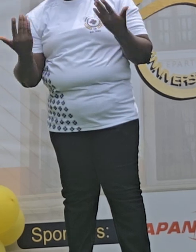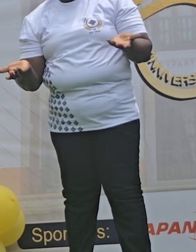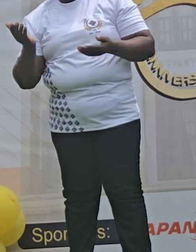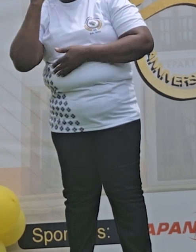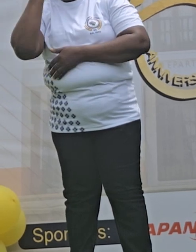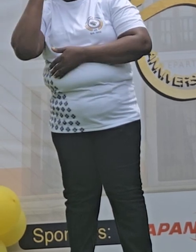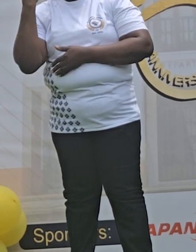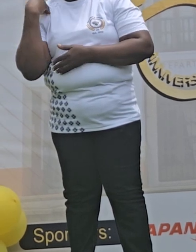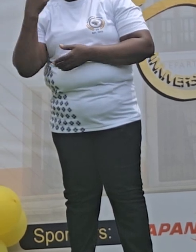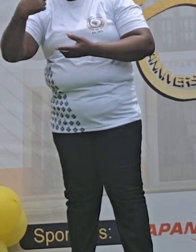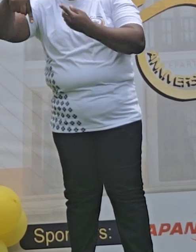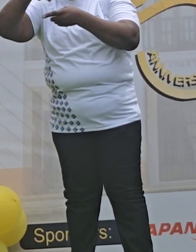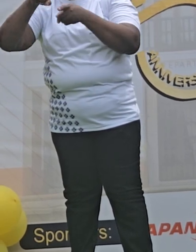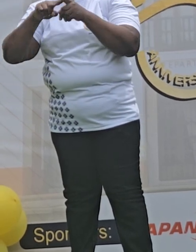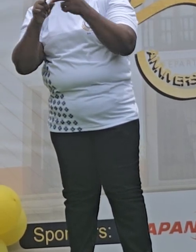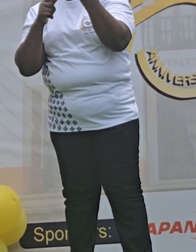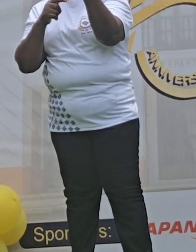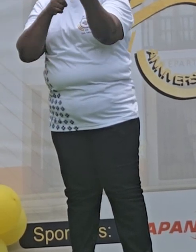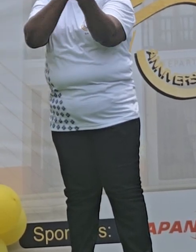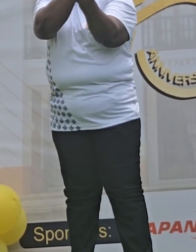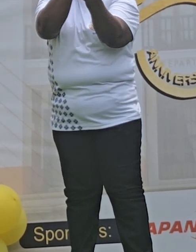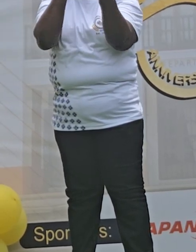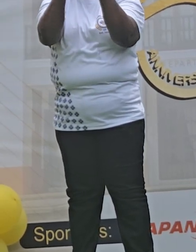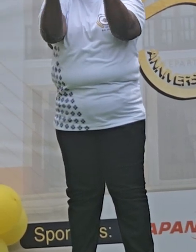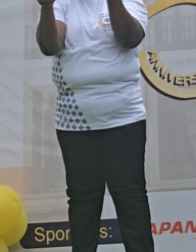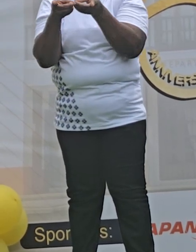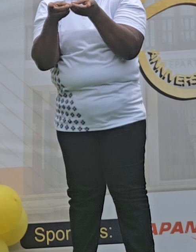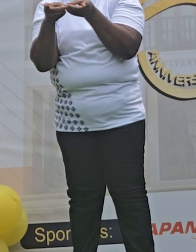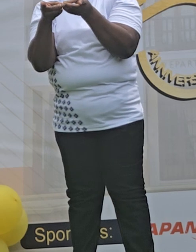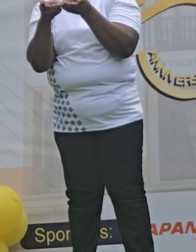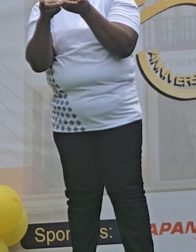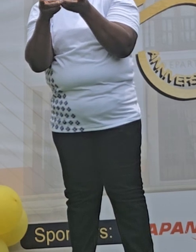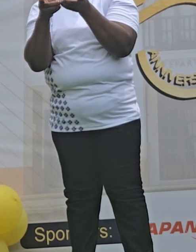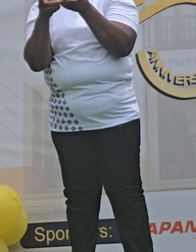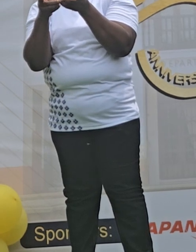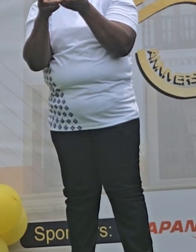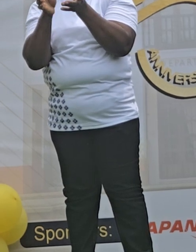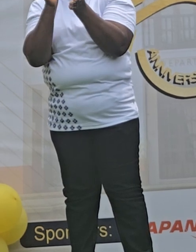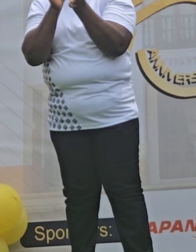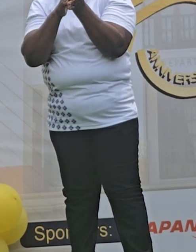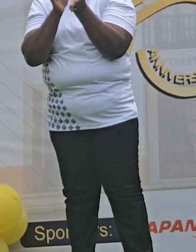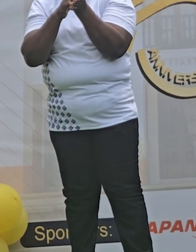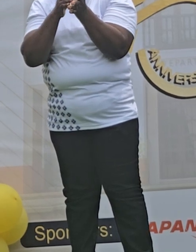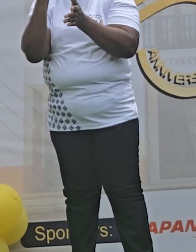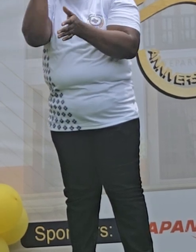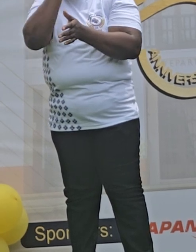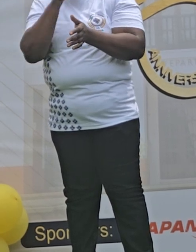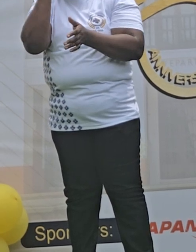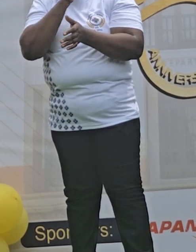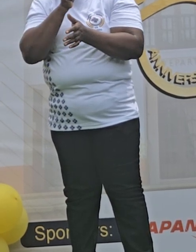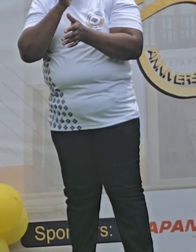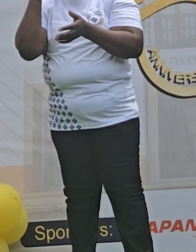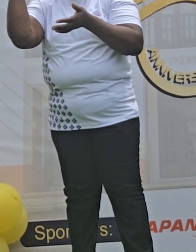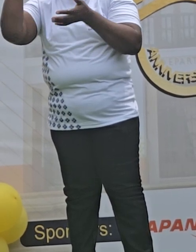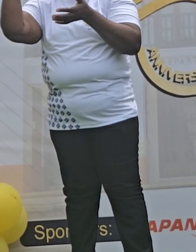of one of the three departments of the School of African